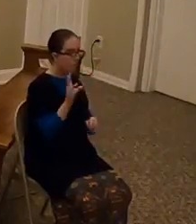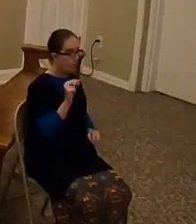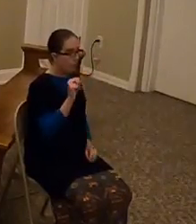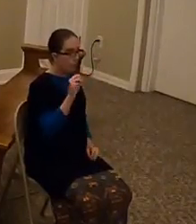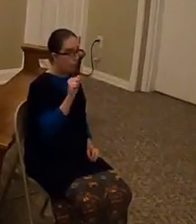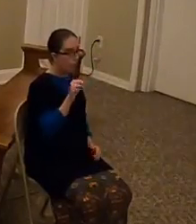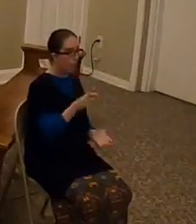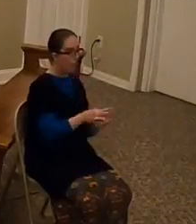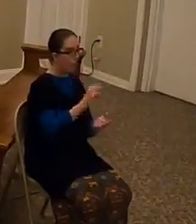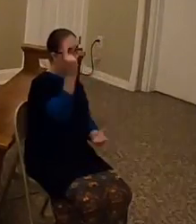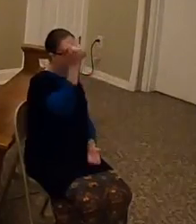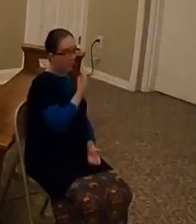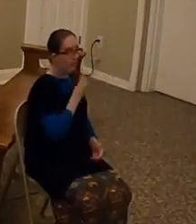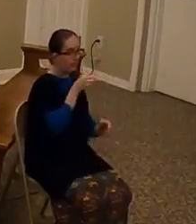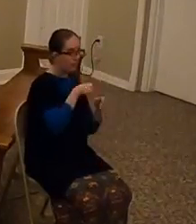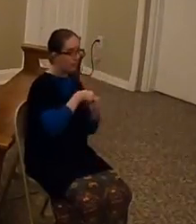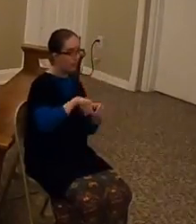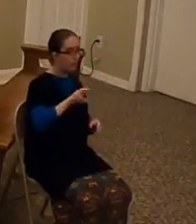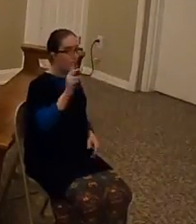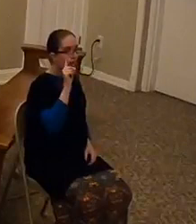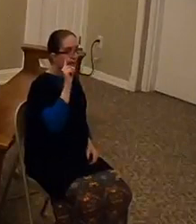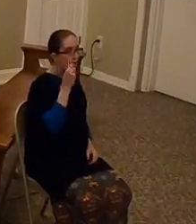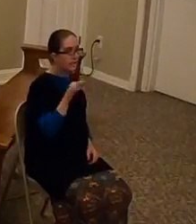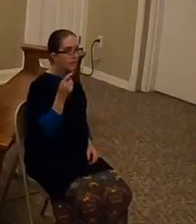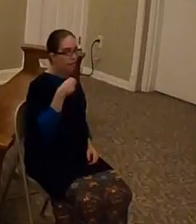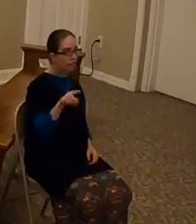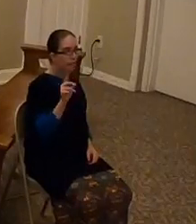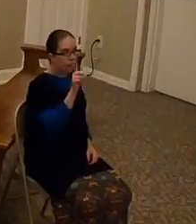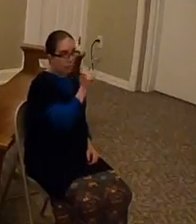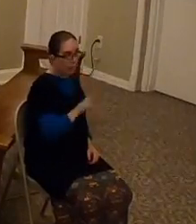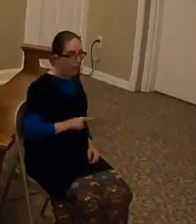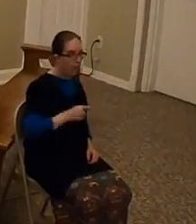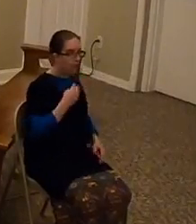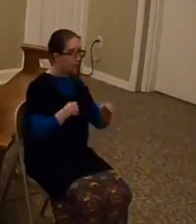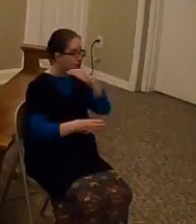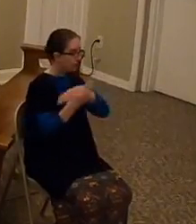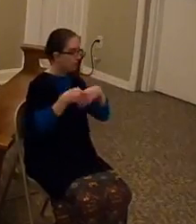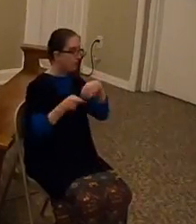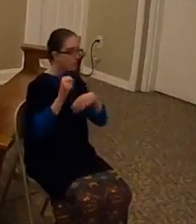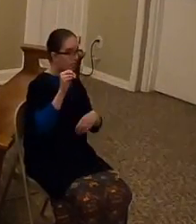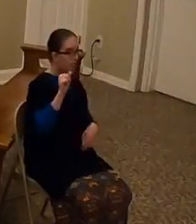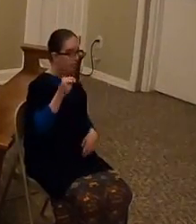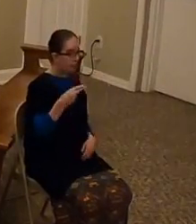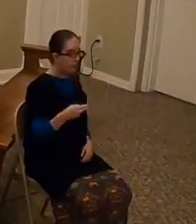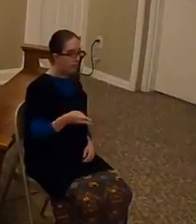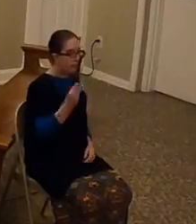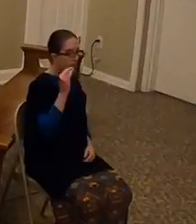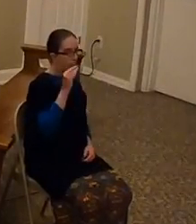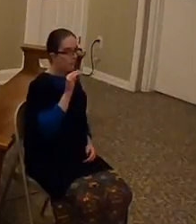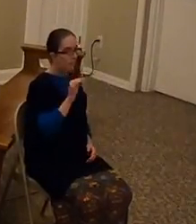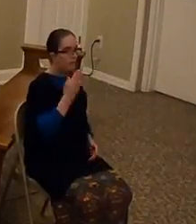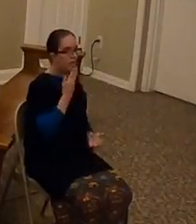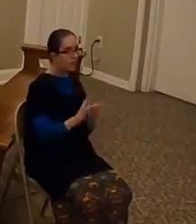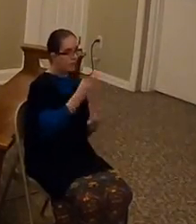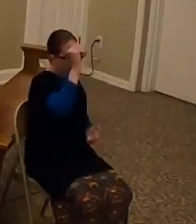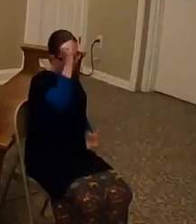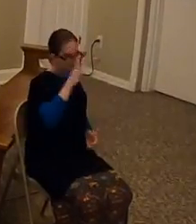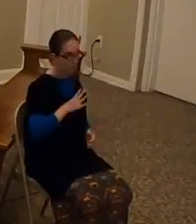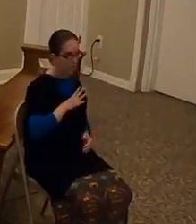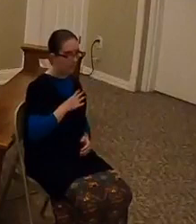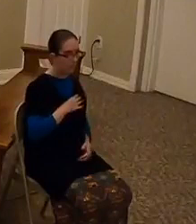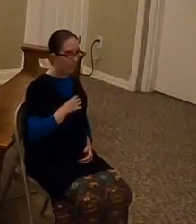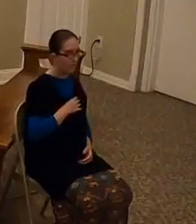Noah found grace in the eyes of the Lord. These are the generations of Noah. Noah was a just man and perfect in